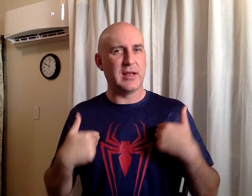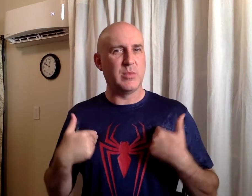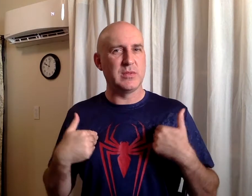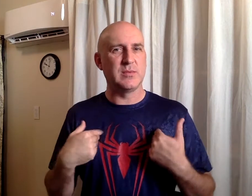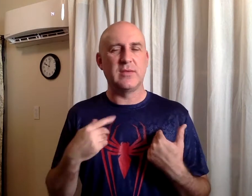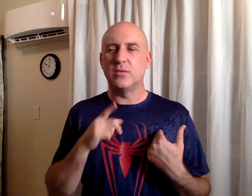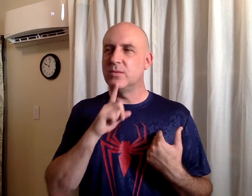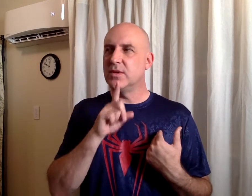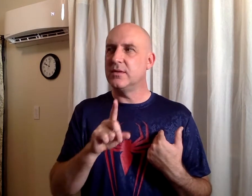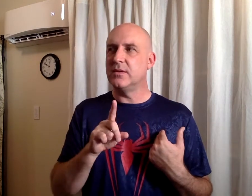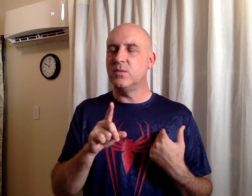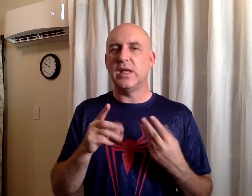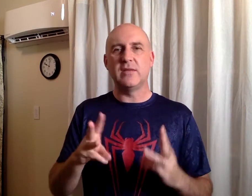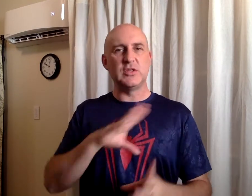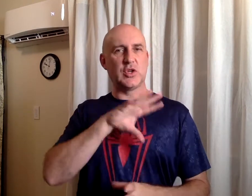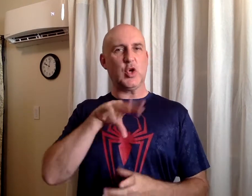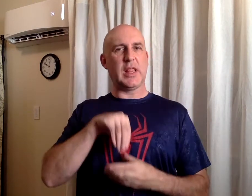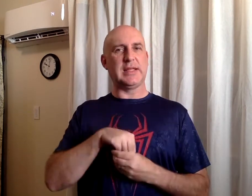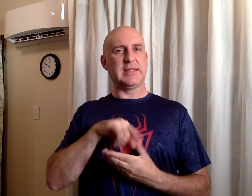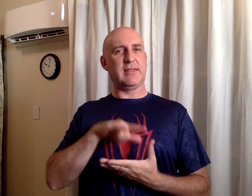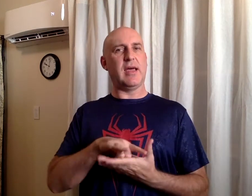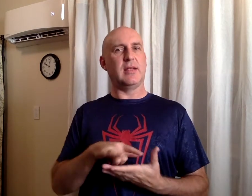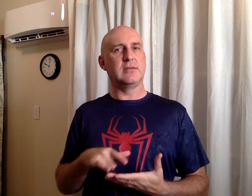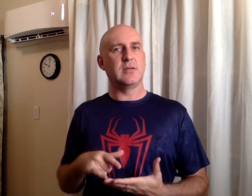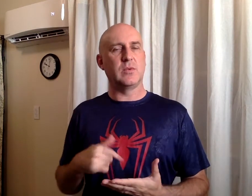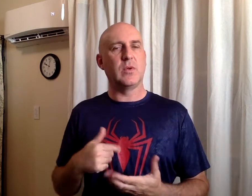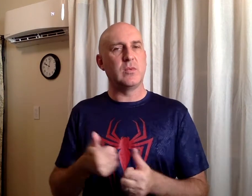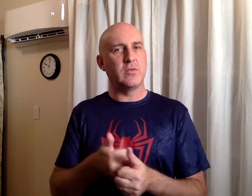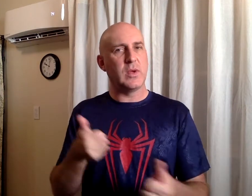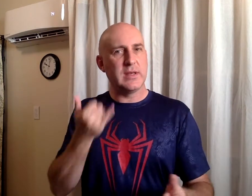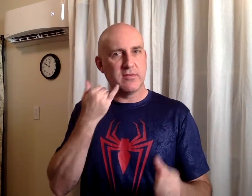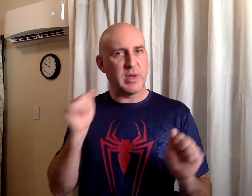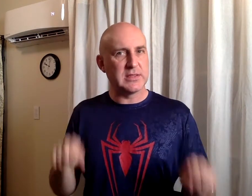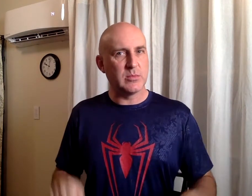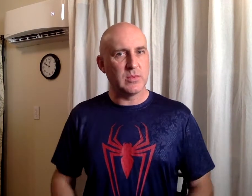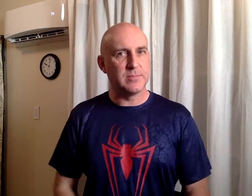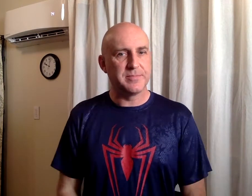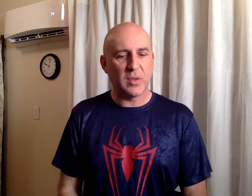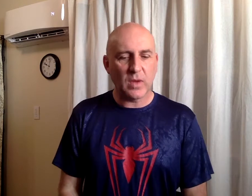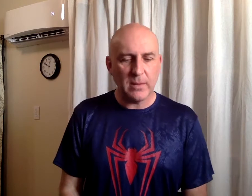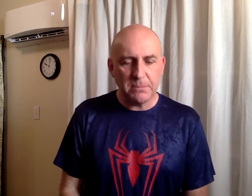animals. We have a real way of internalizing that, so we want to avoid it if possible, okay?